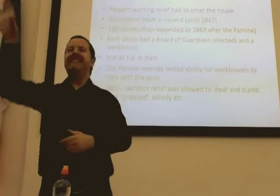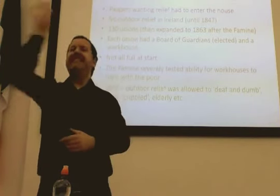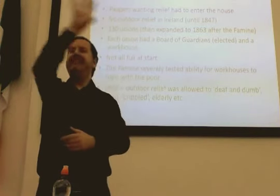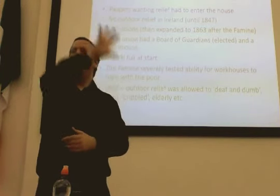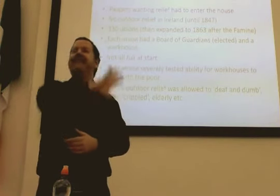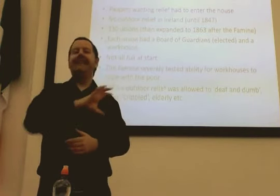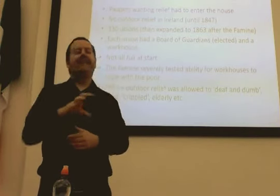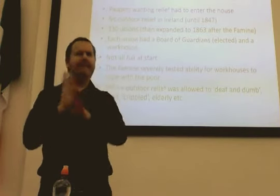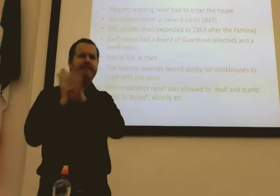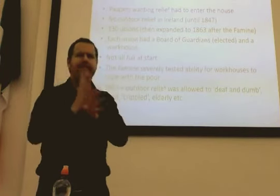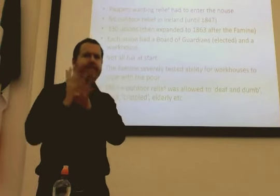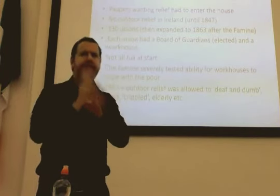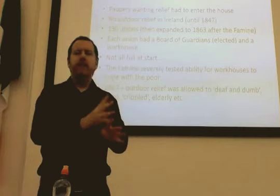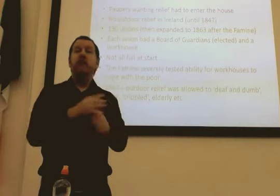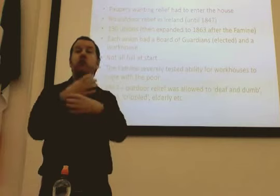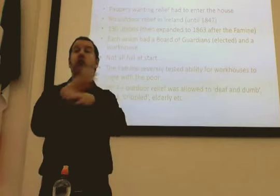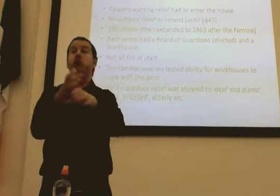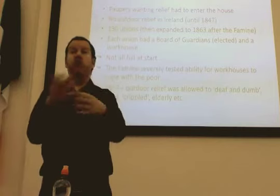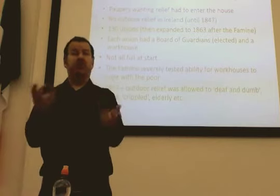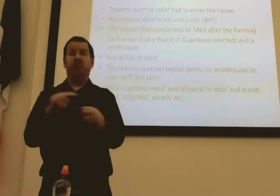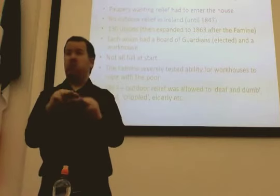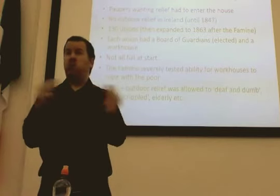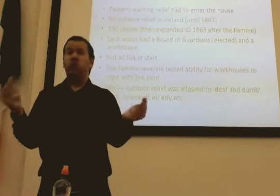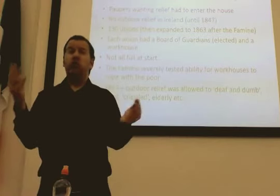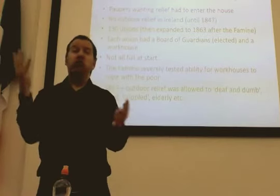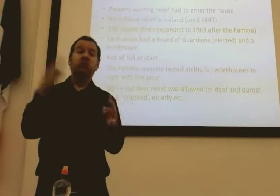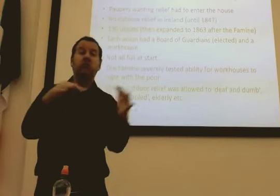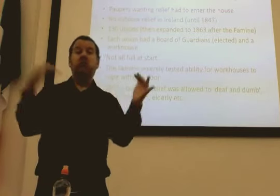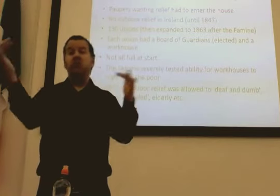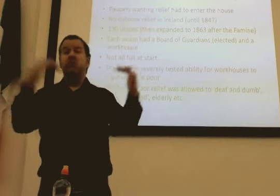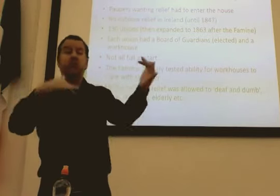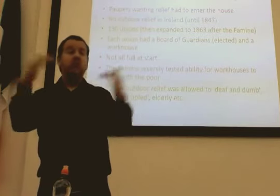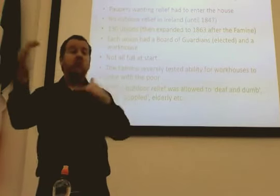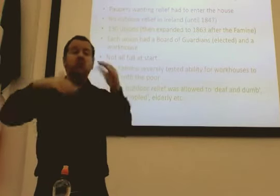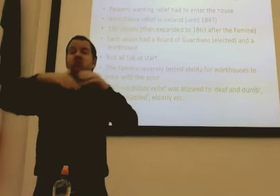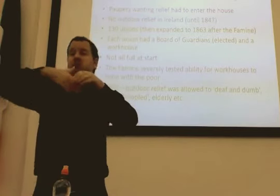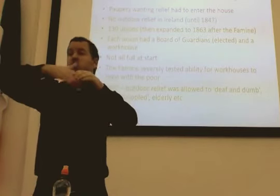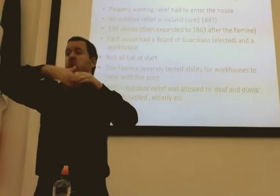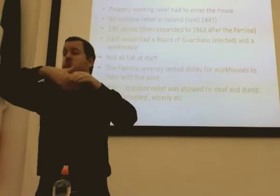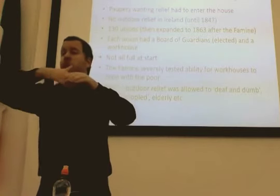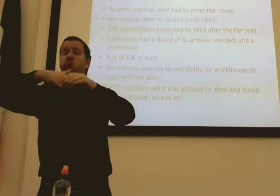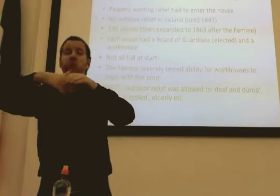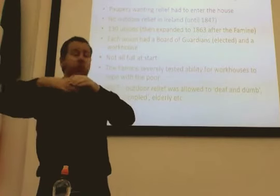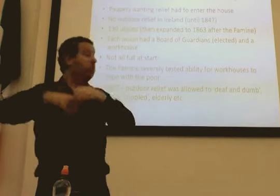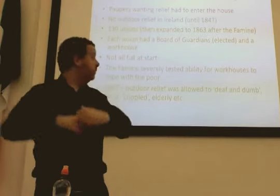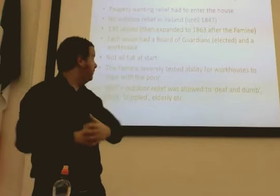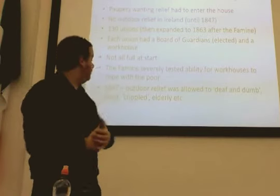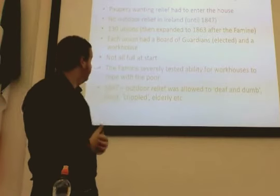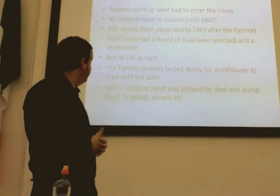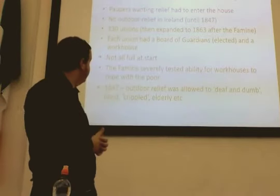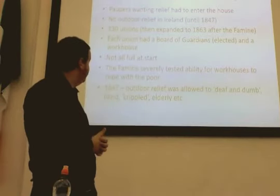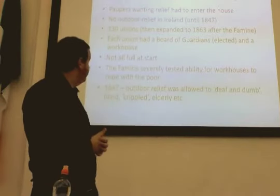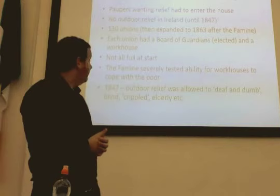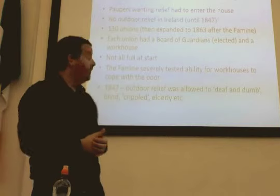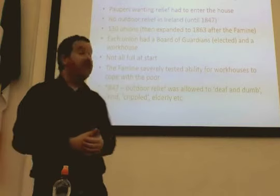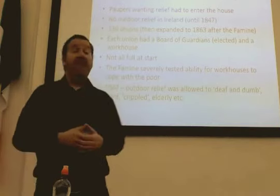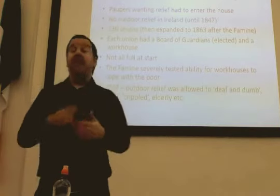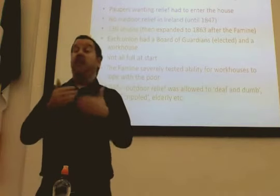extremely poor area, we saw a huge influx initially, but across the country, there might be, it was kind of a gradual increase of people